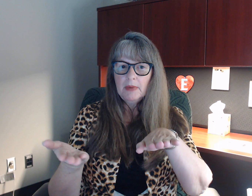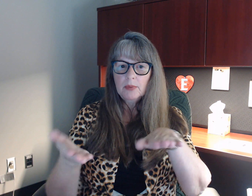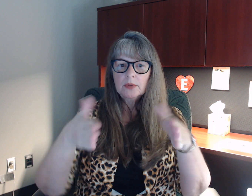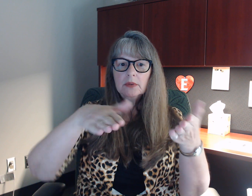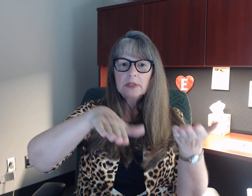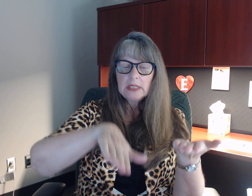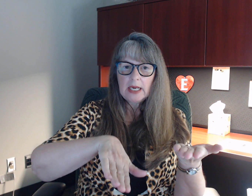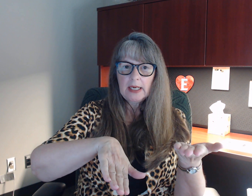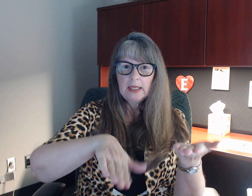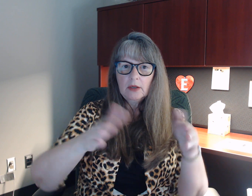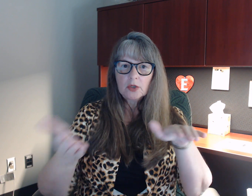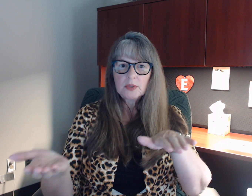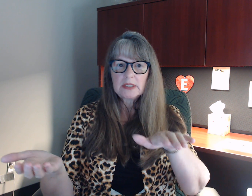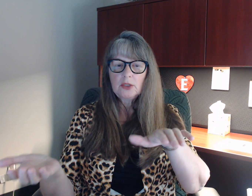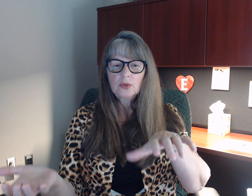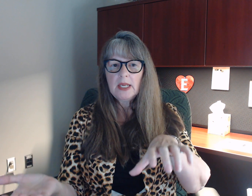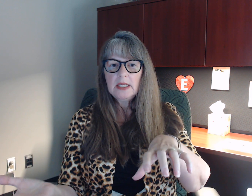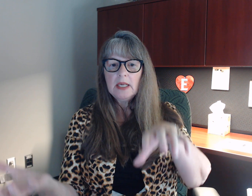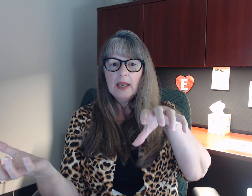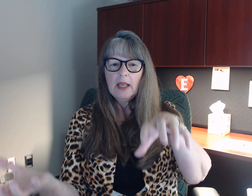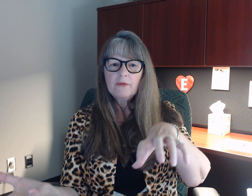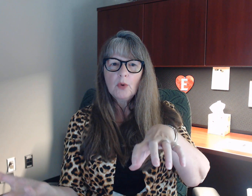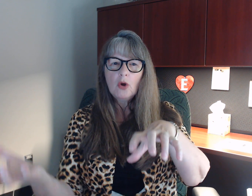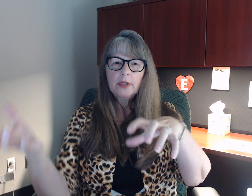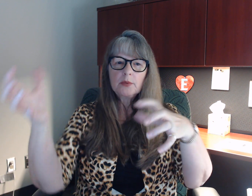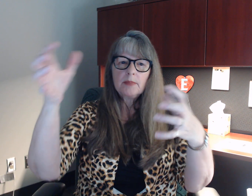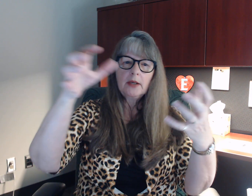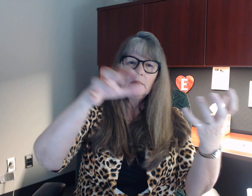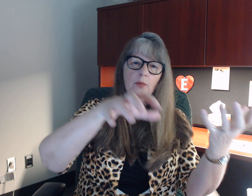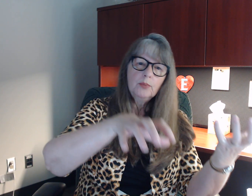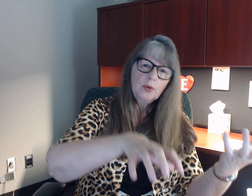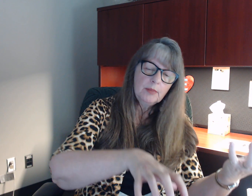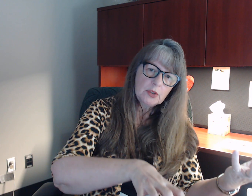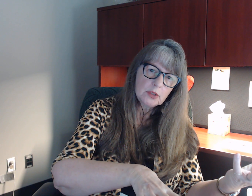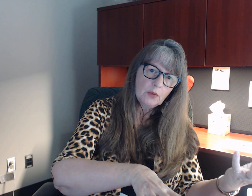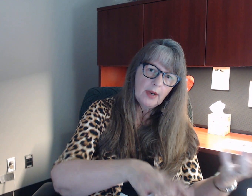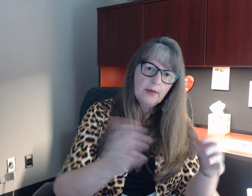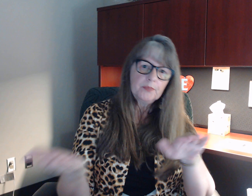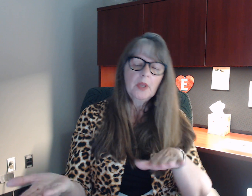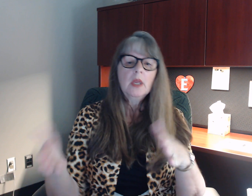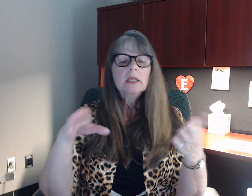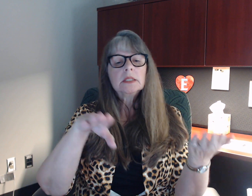Remember, died, because it's like you're taking, like if you were holding someone's body and then you put them into the ground.